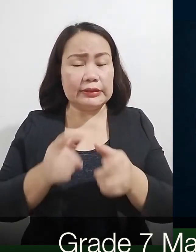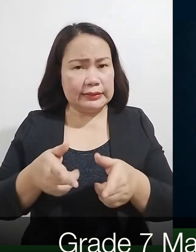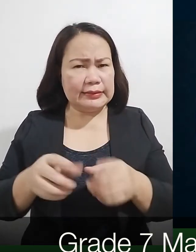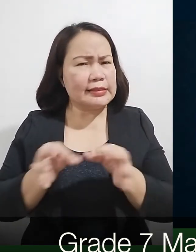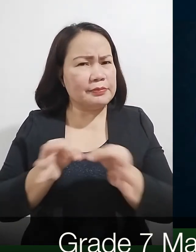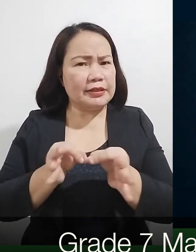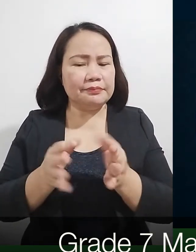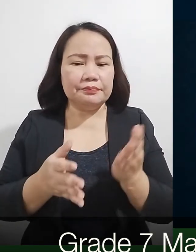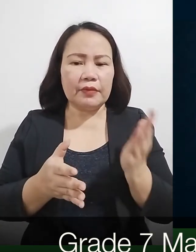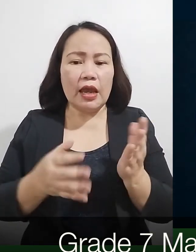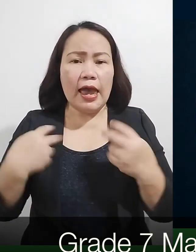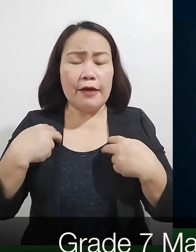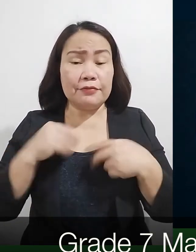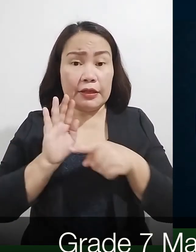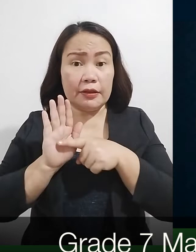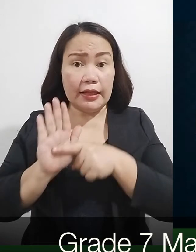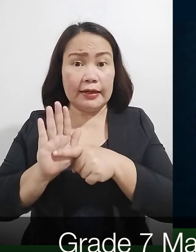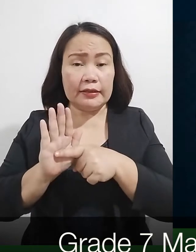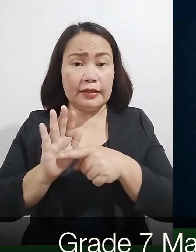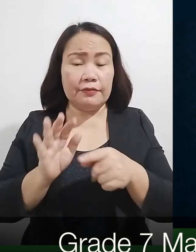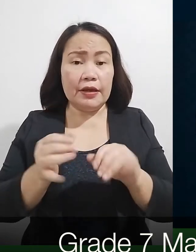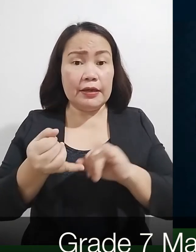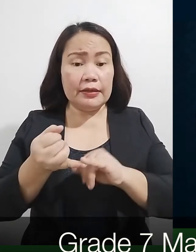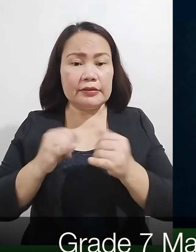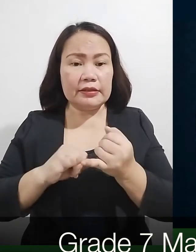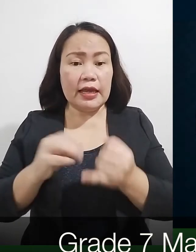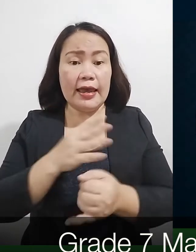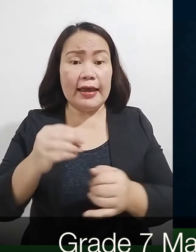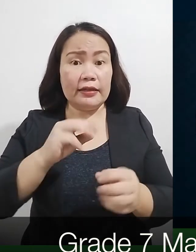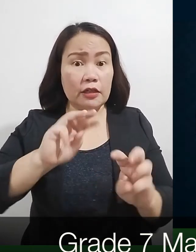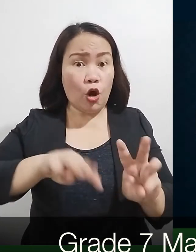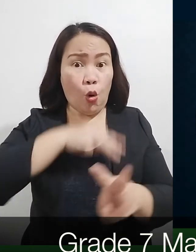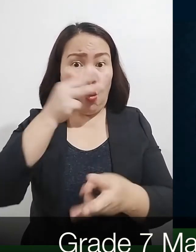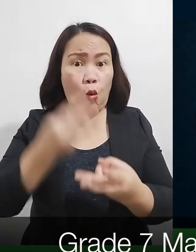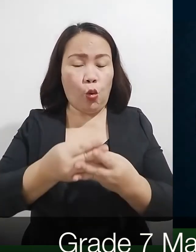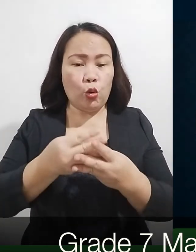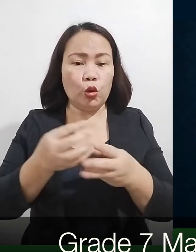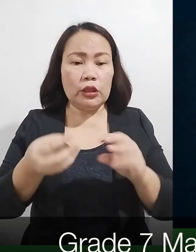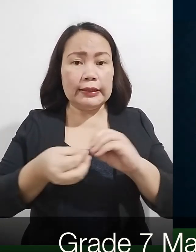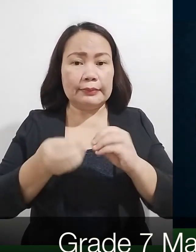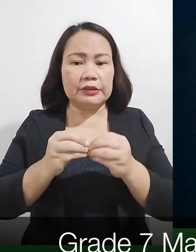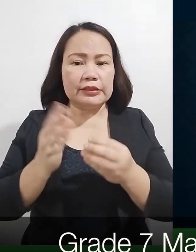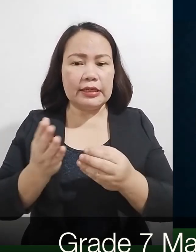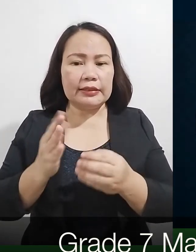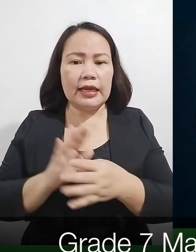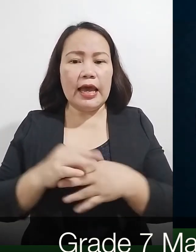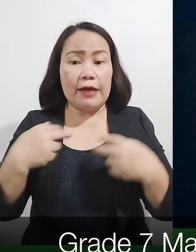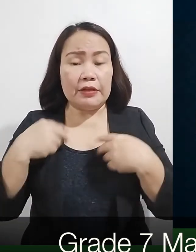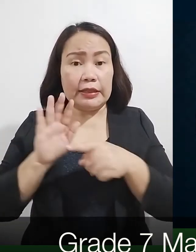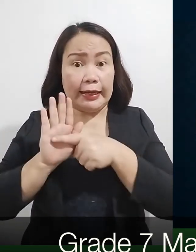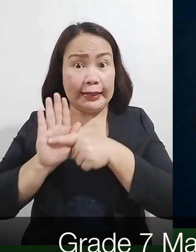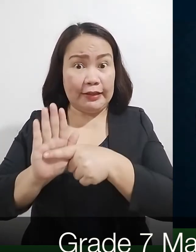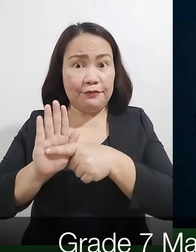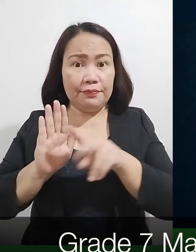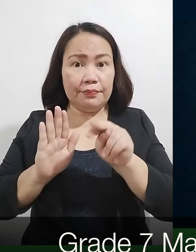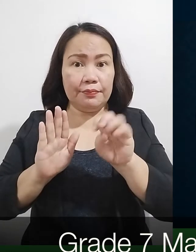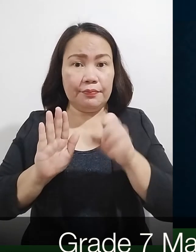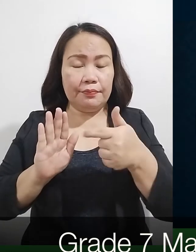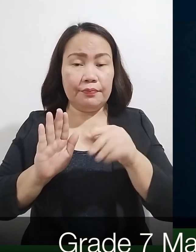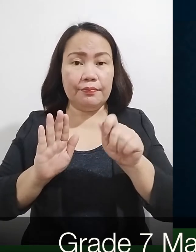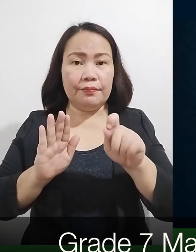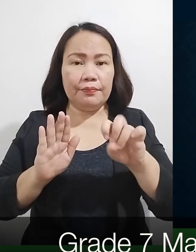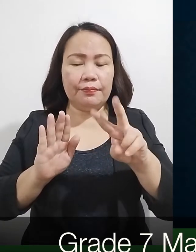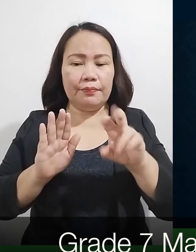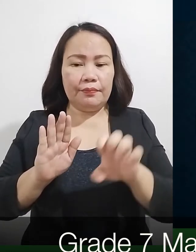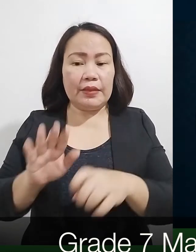explain. We have negative integers and whole numbers. So under negative integers, meron tayong negative